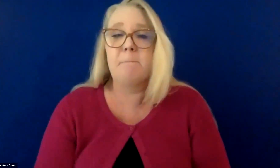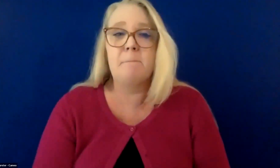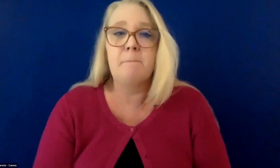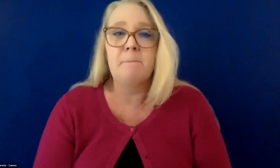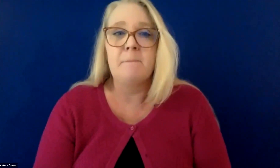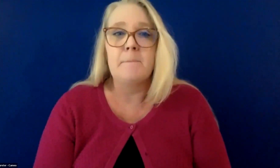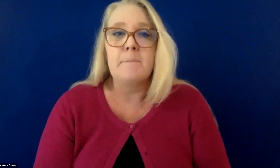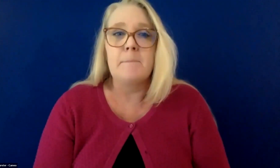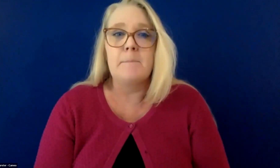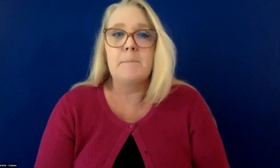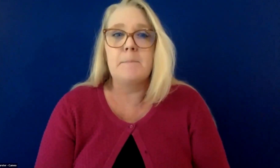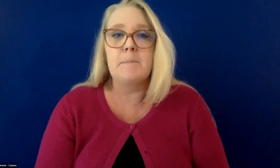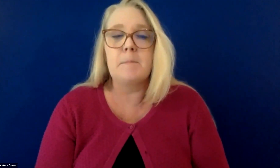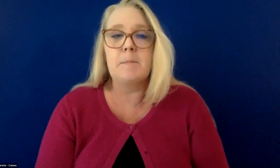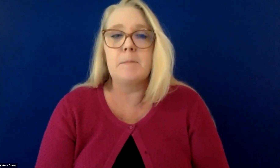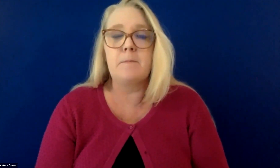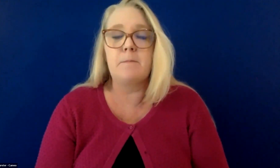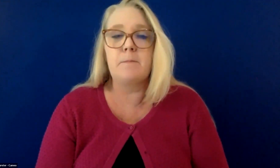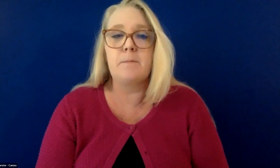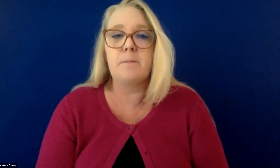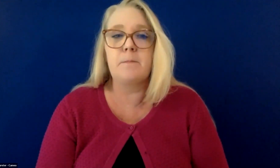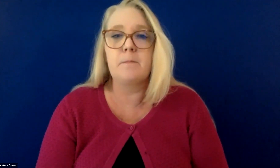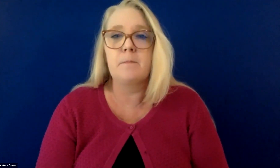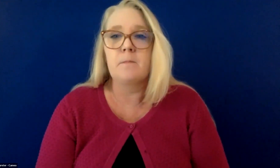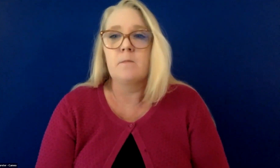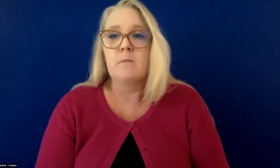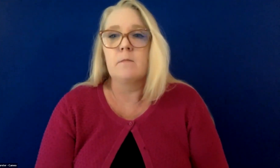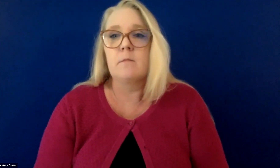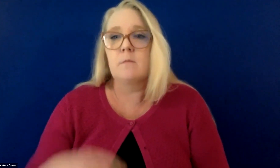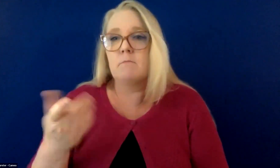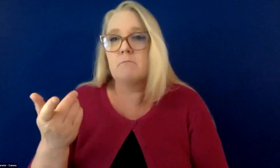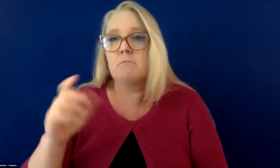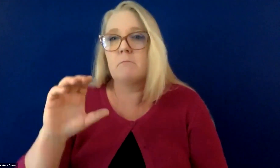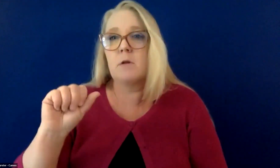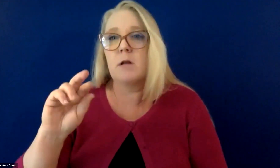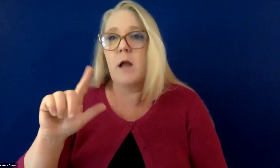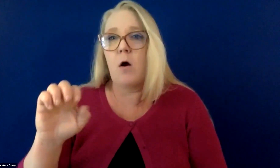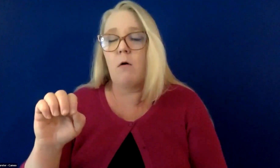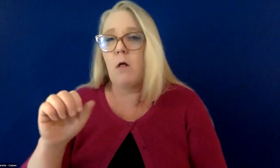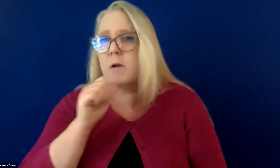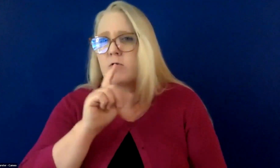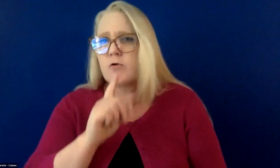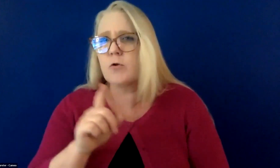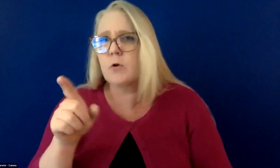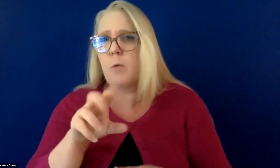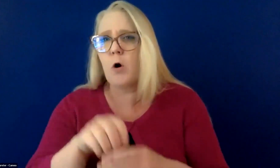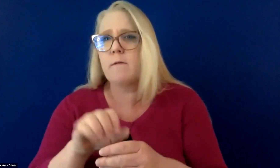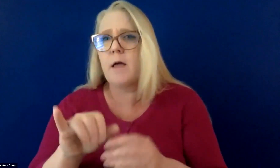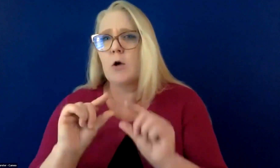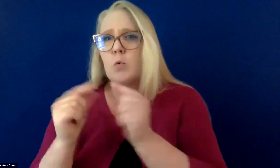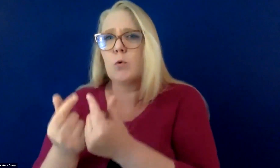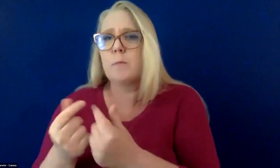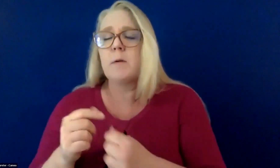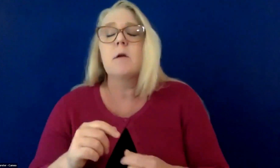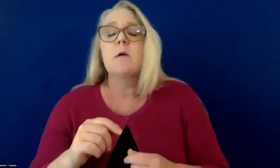that are interested in chiming in? If I think Carol Watillo is, I know, part of that group, but I don't know if anyone else is on that's part of that group.